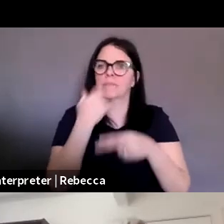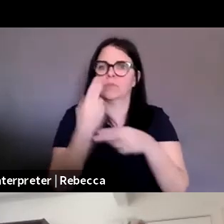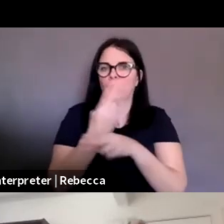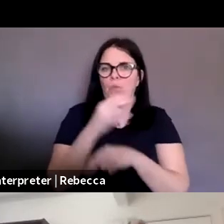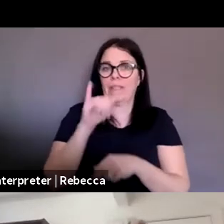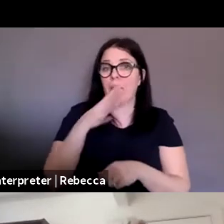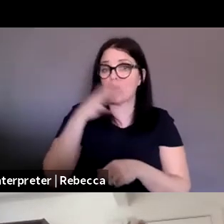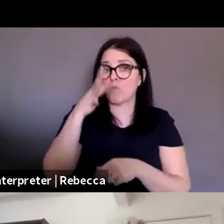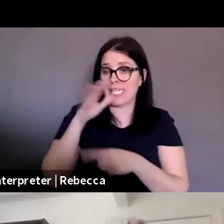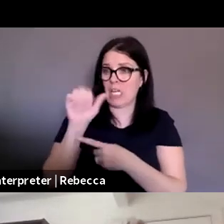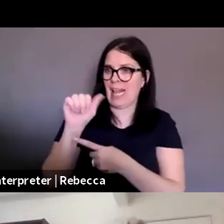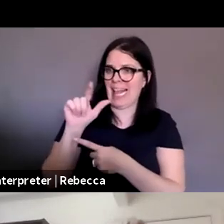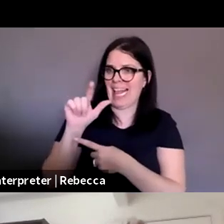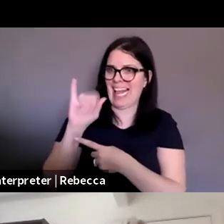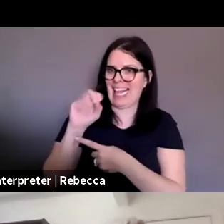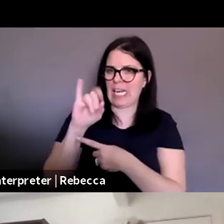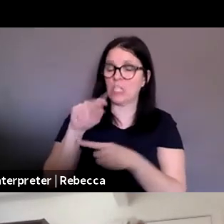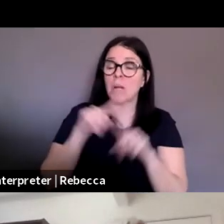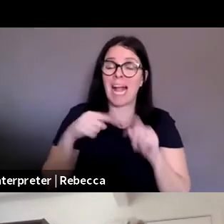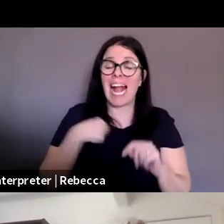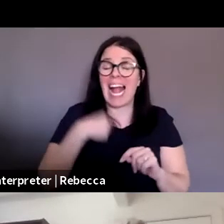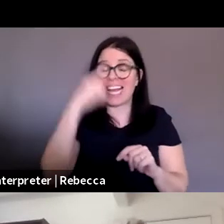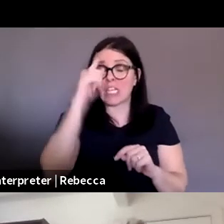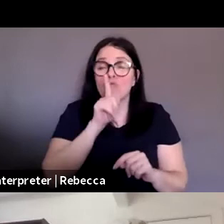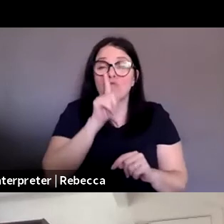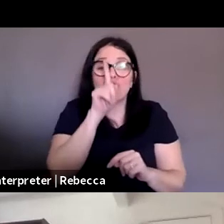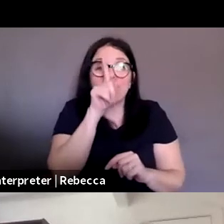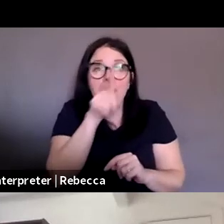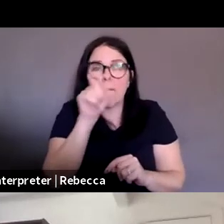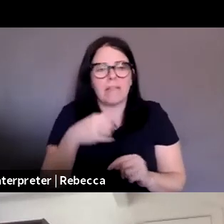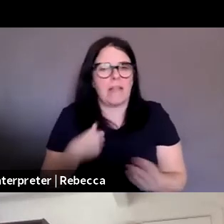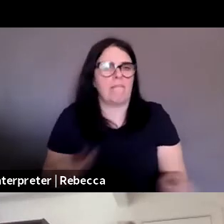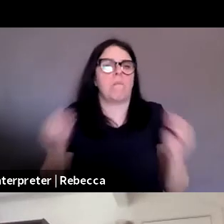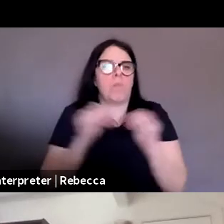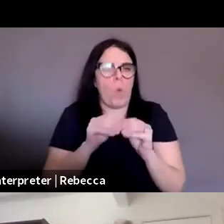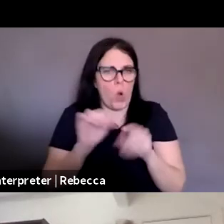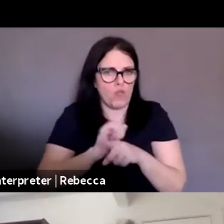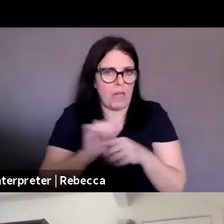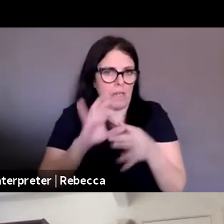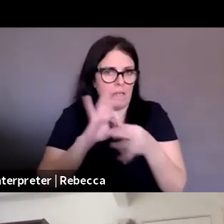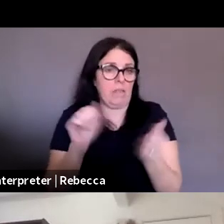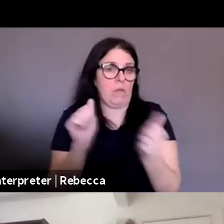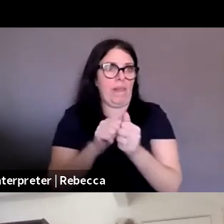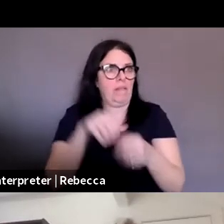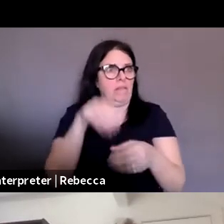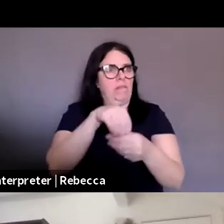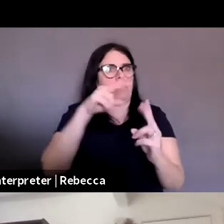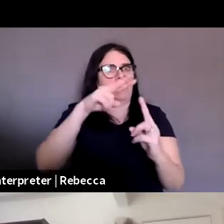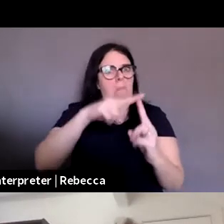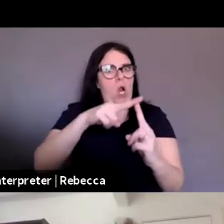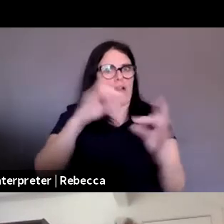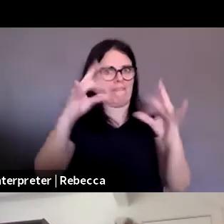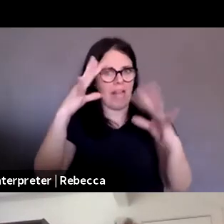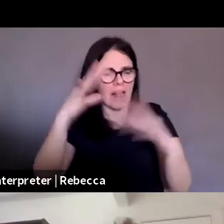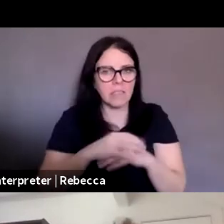more training on domestic violence. And exactly like, you know, what Lurker is proposing, we need more screening and more assessment in domestic violence. And, you